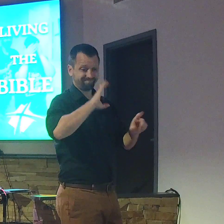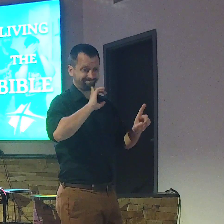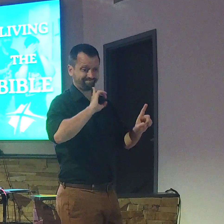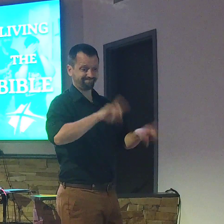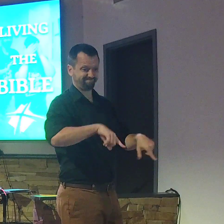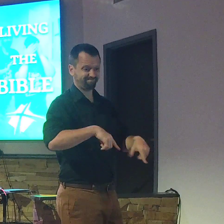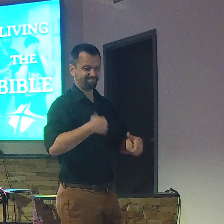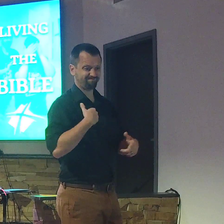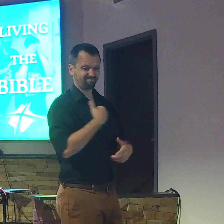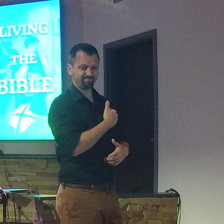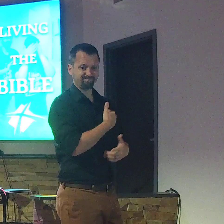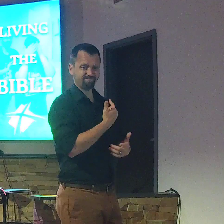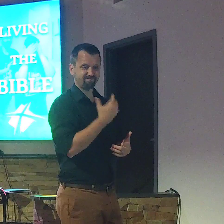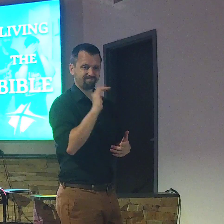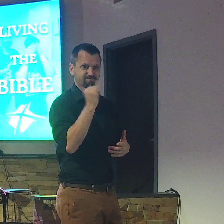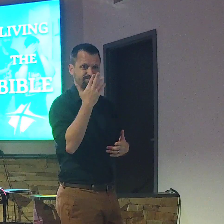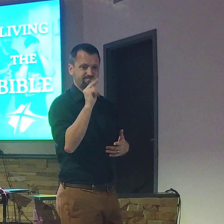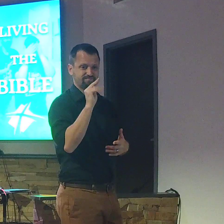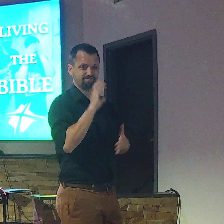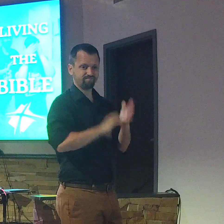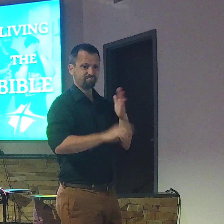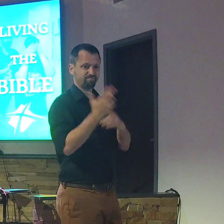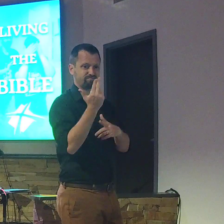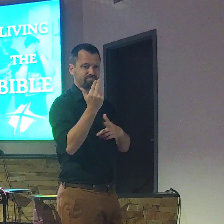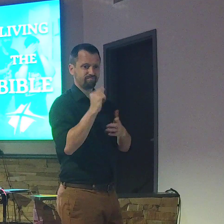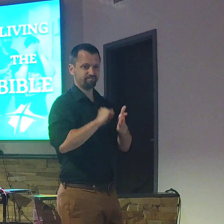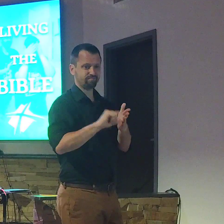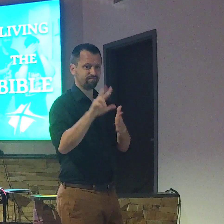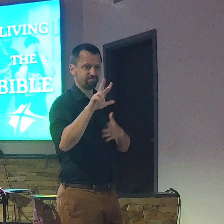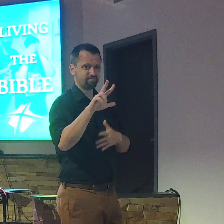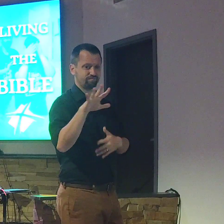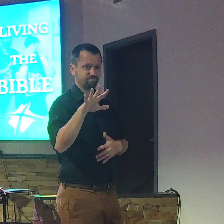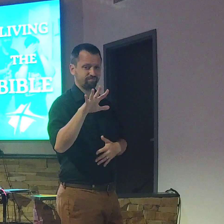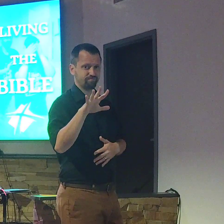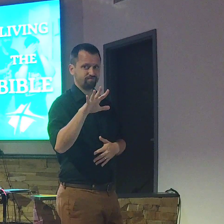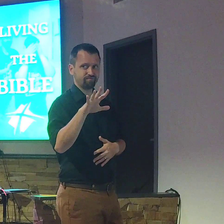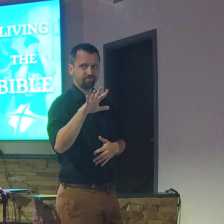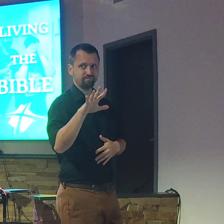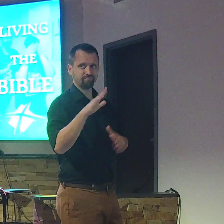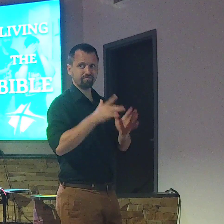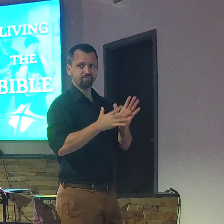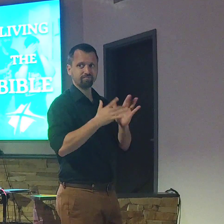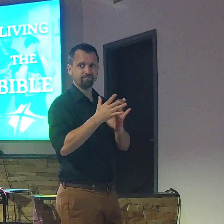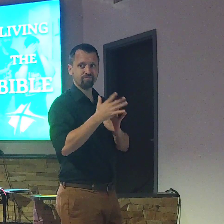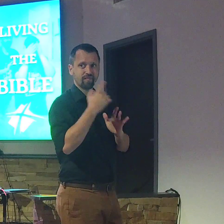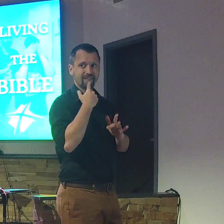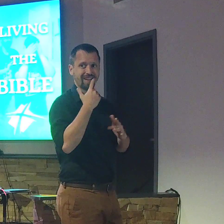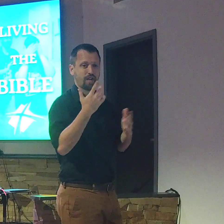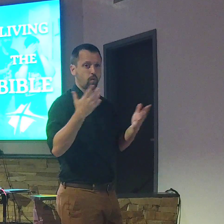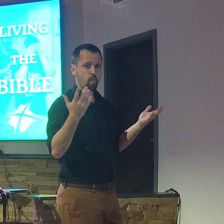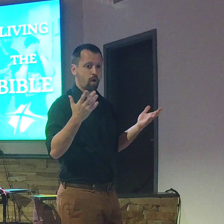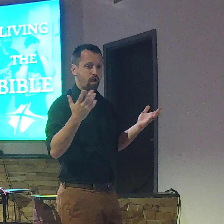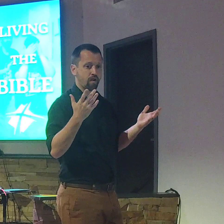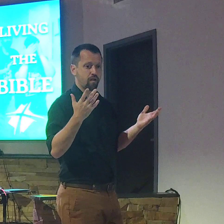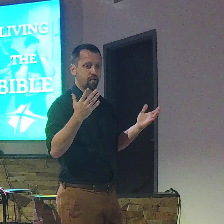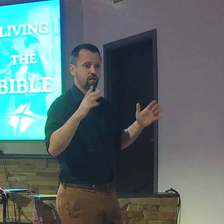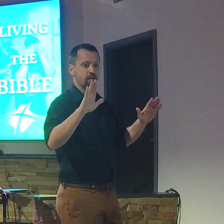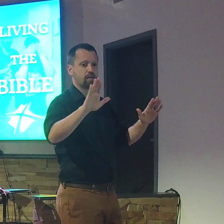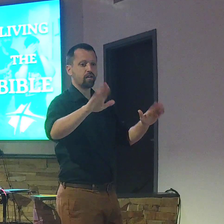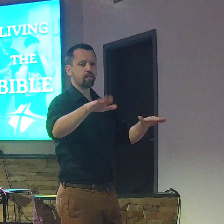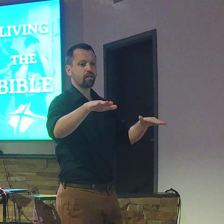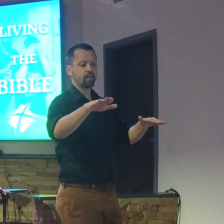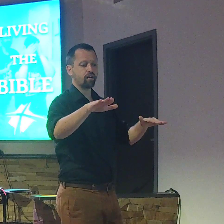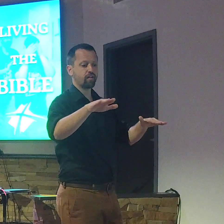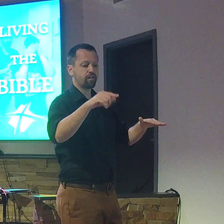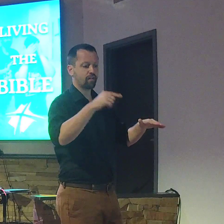to do. In John chapter 13, verse 35, Jesus said these words. He says, "Hey, this is the